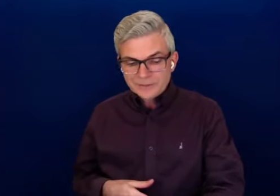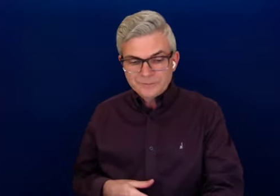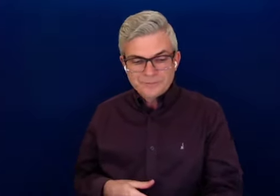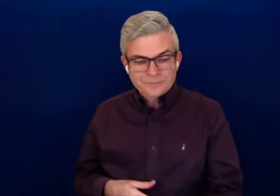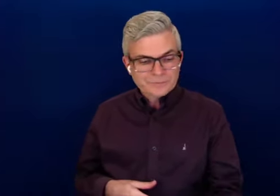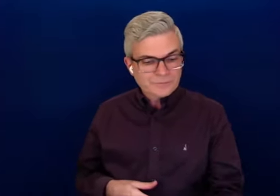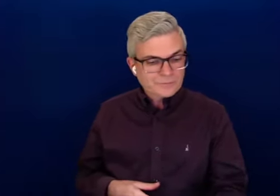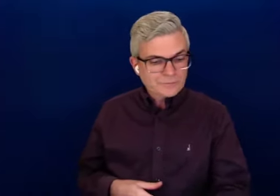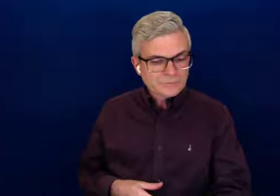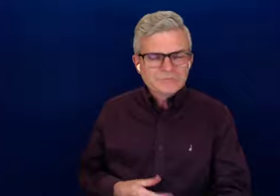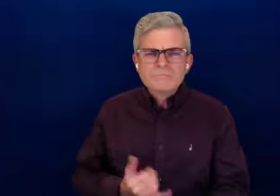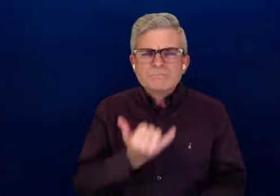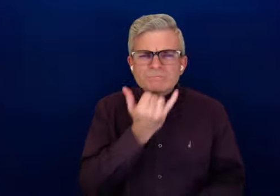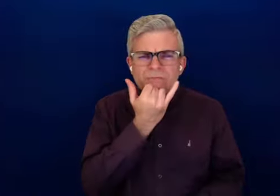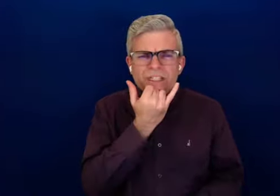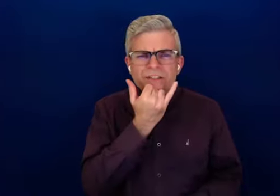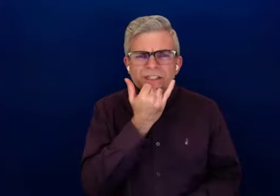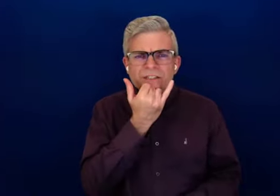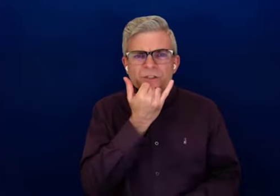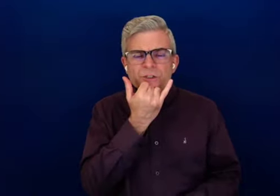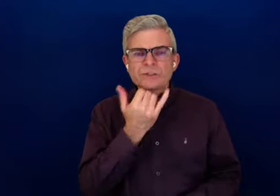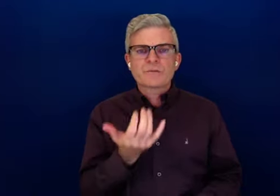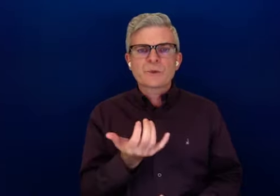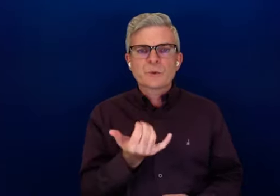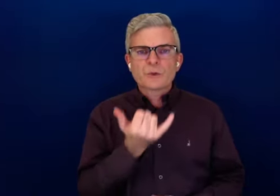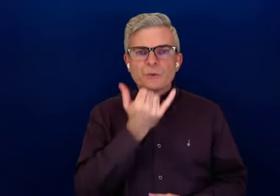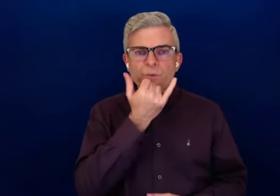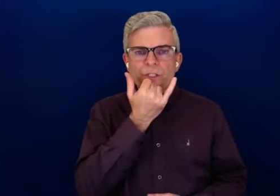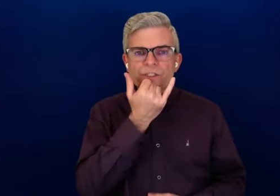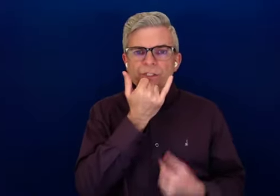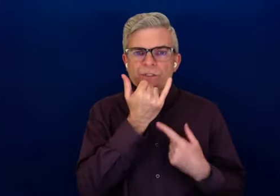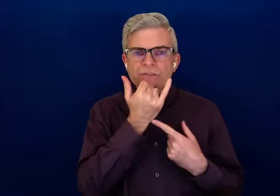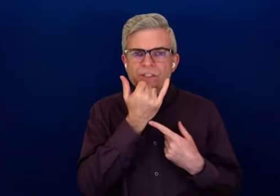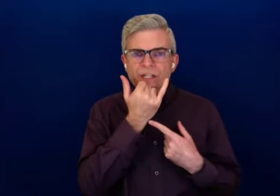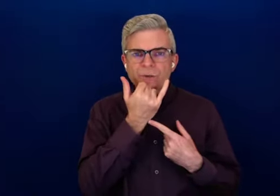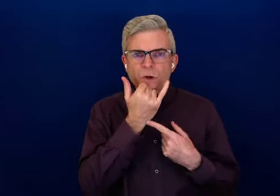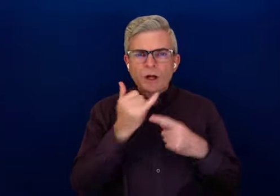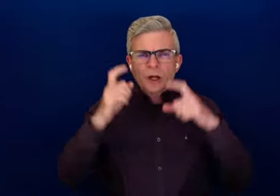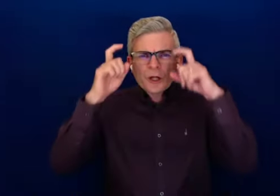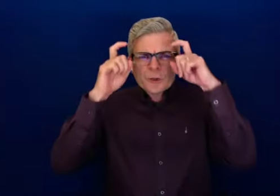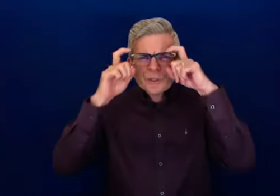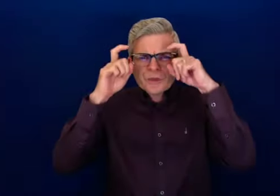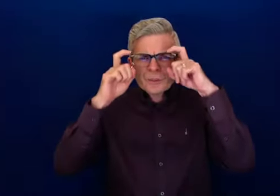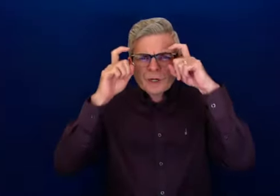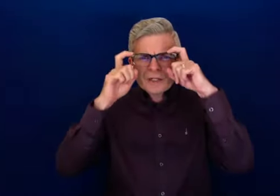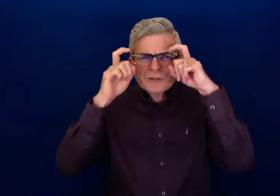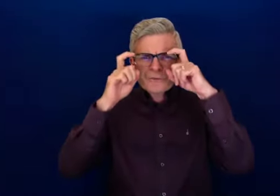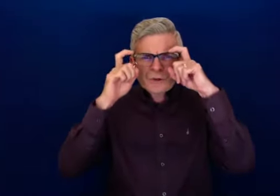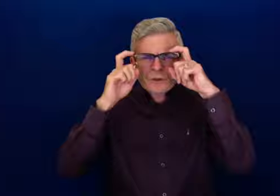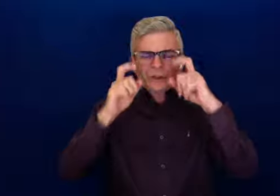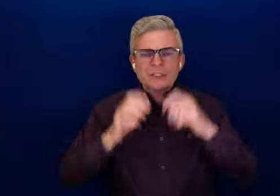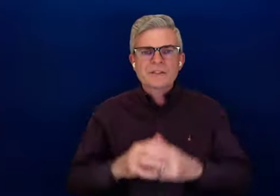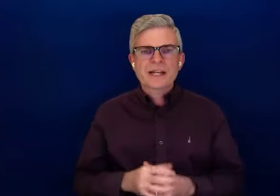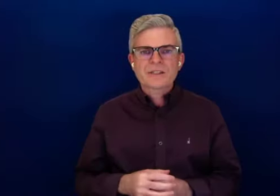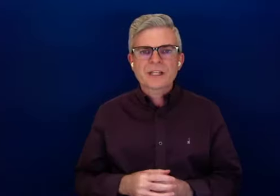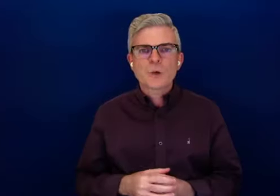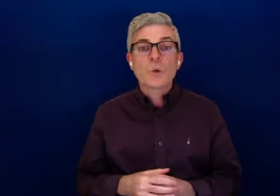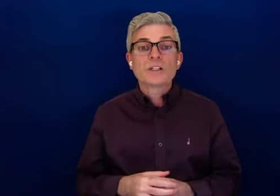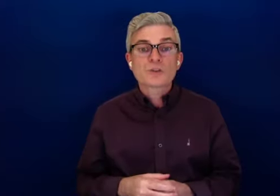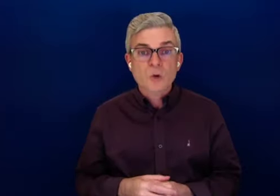Um, and this use of the sign wrong with the brows furrowed is asking what's